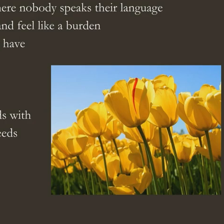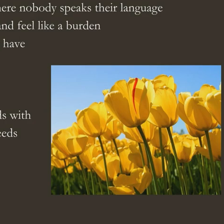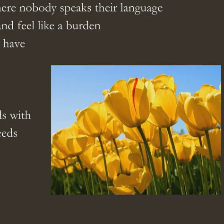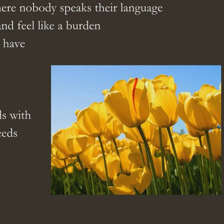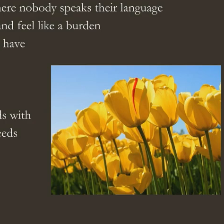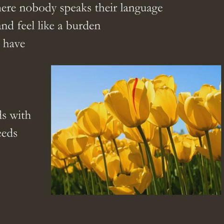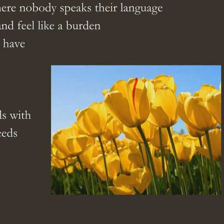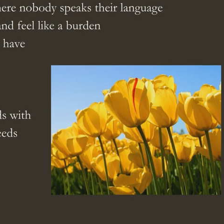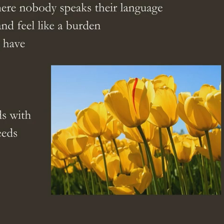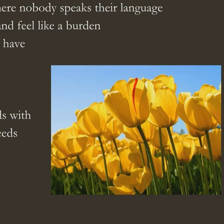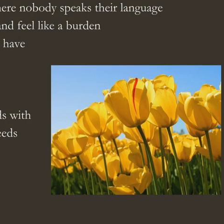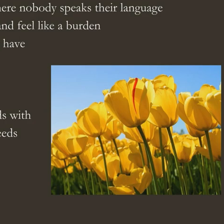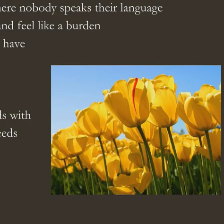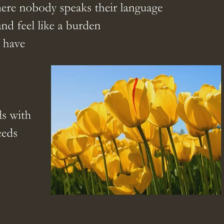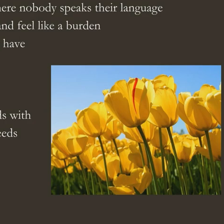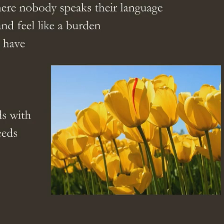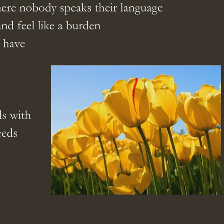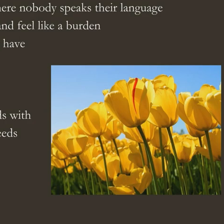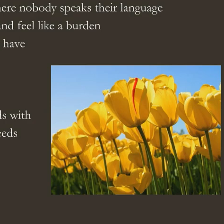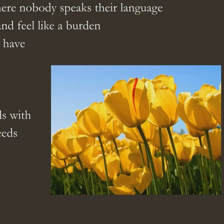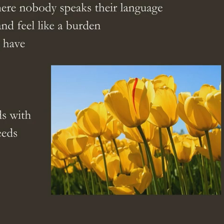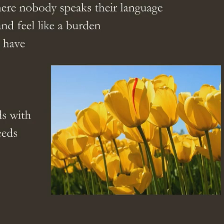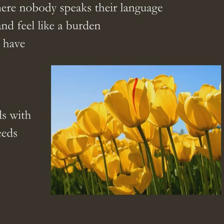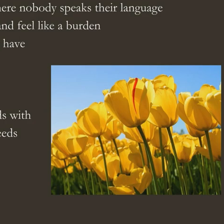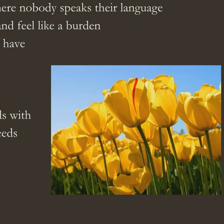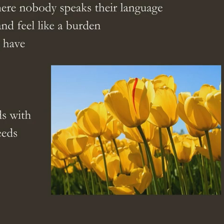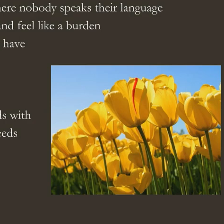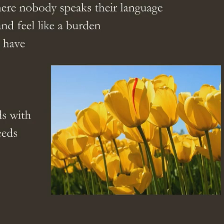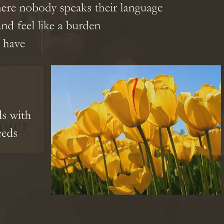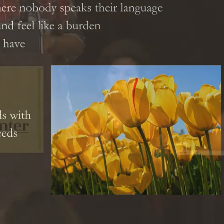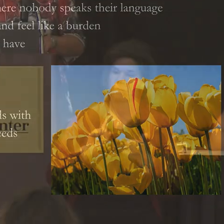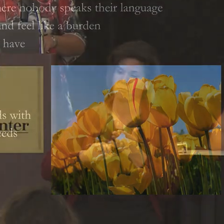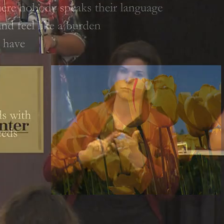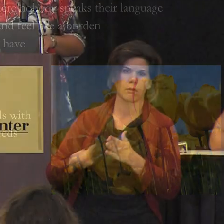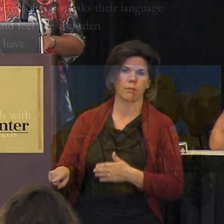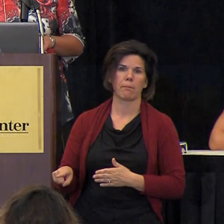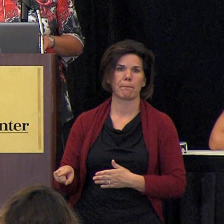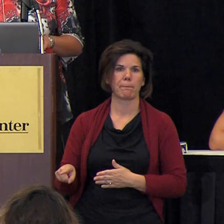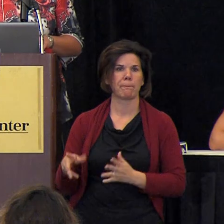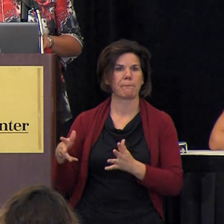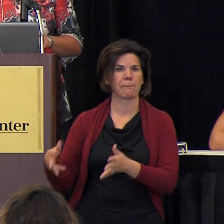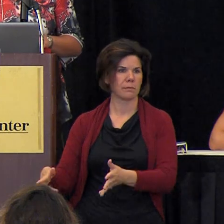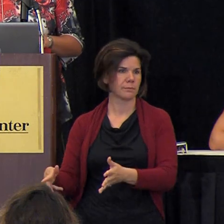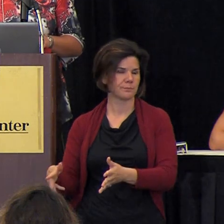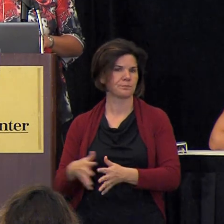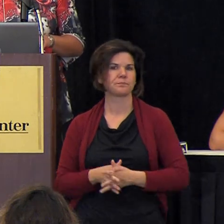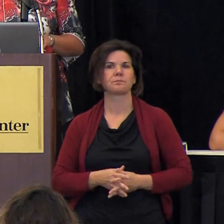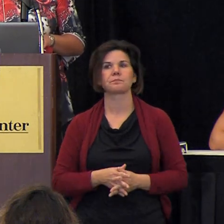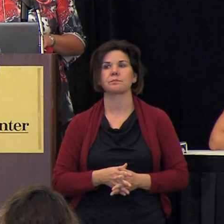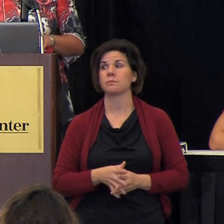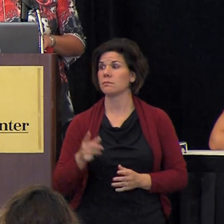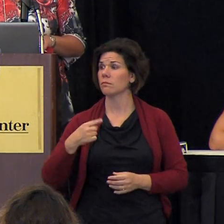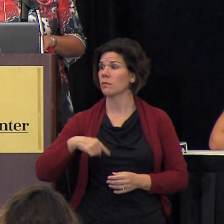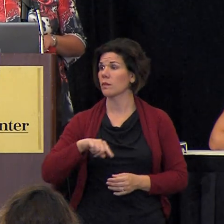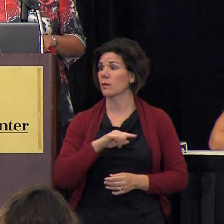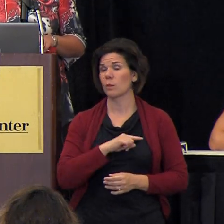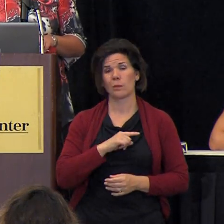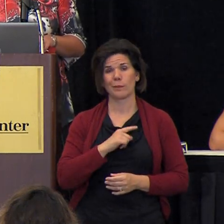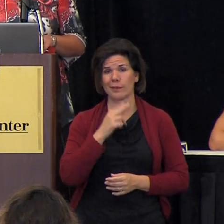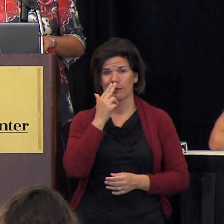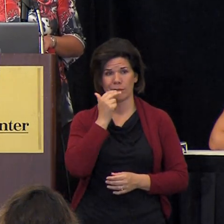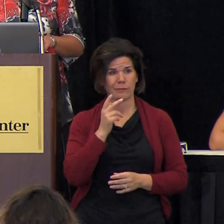um a day um and and more because nobody had come to check on them for some reason and we're we're such funny creatures